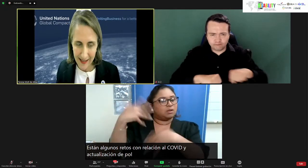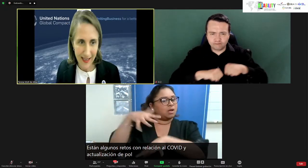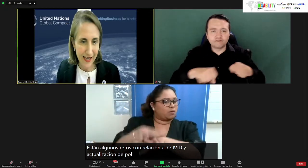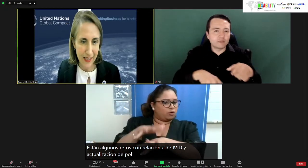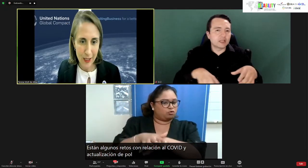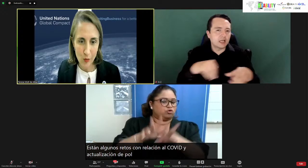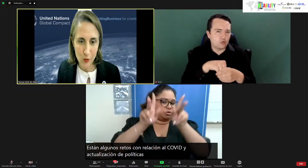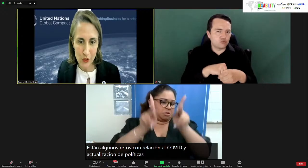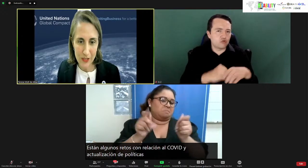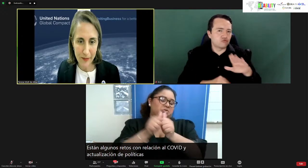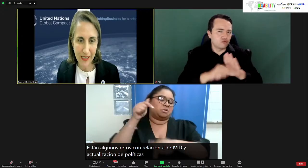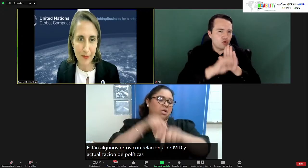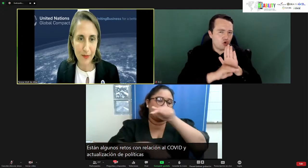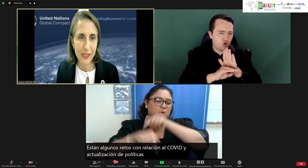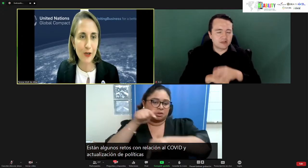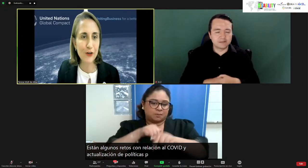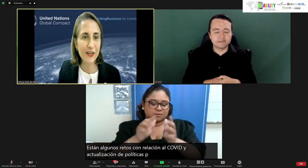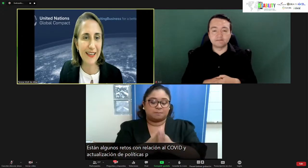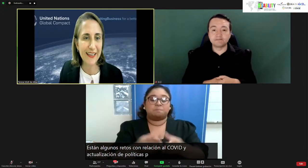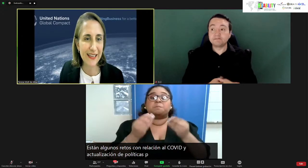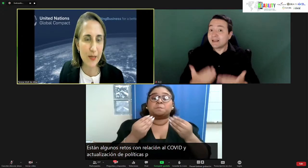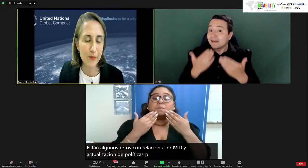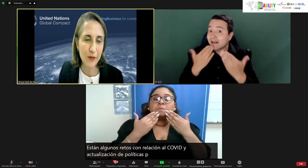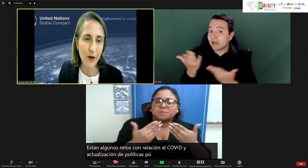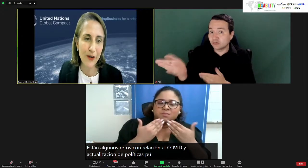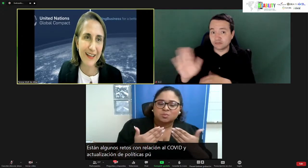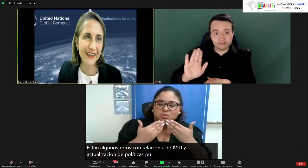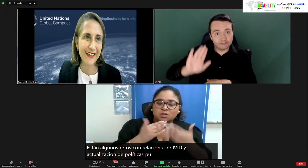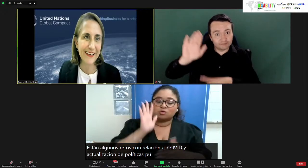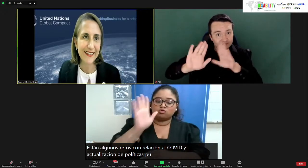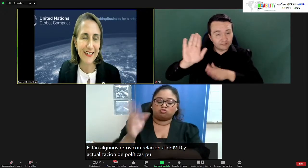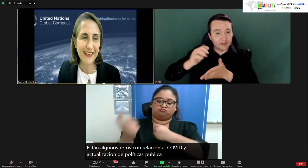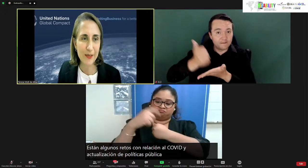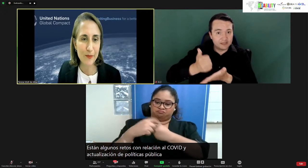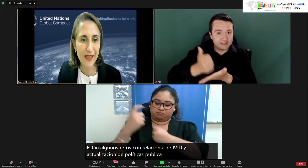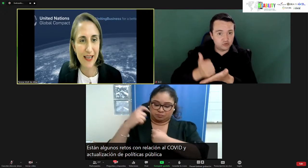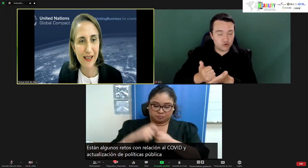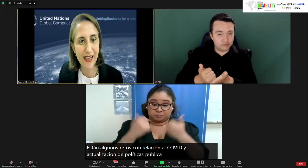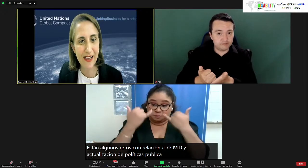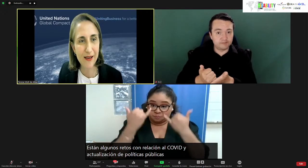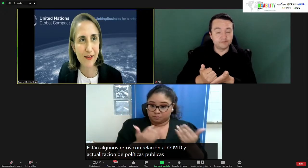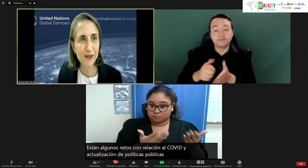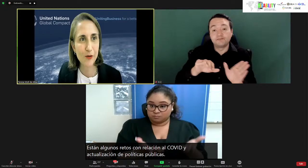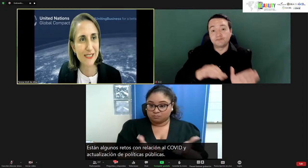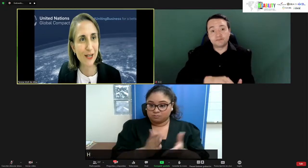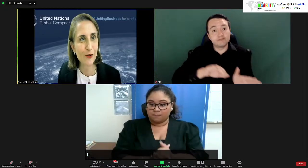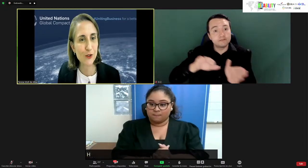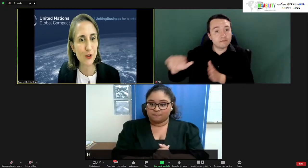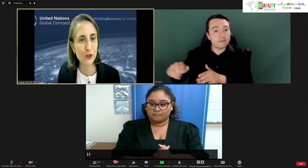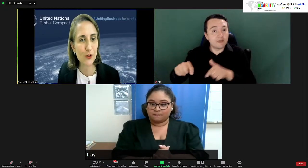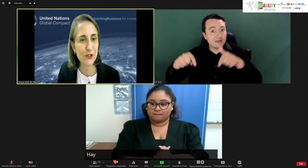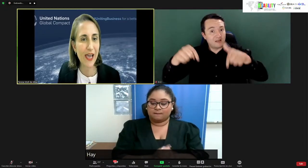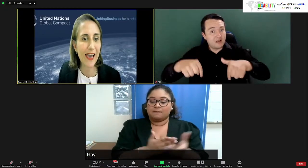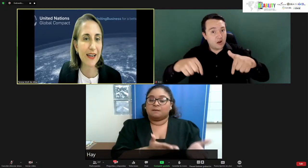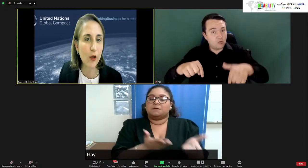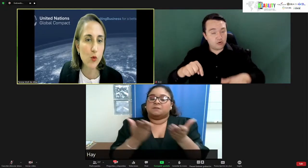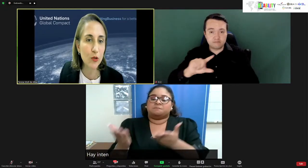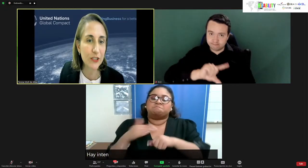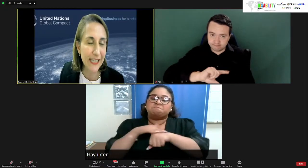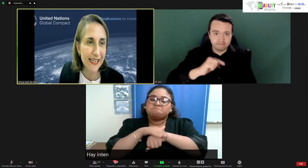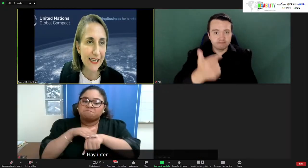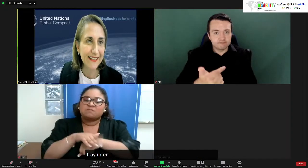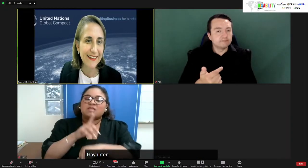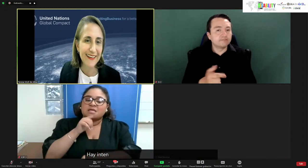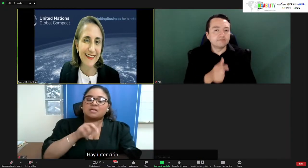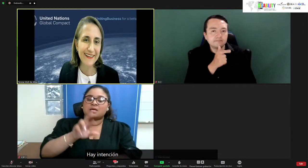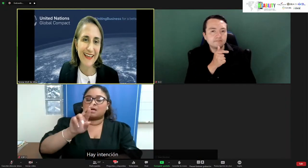towards this so i would like to thank you for your participation and now i will